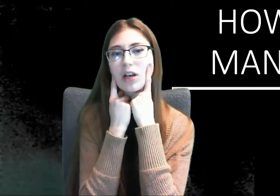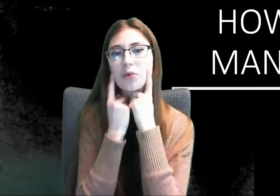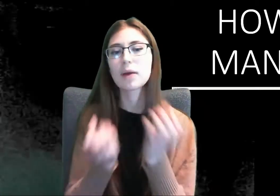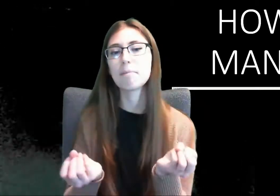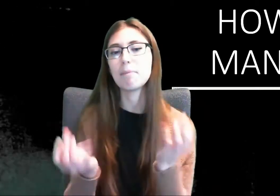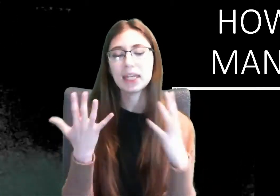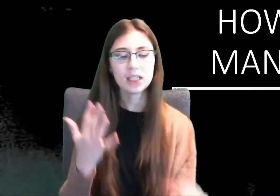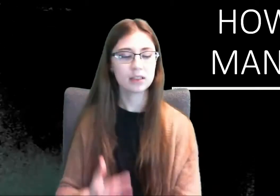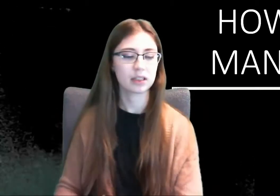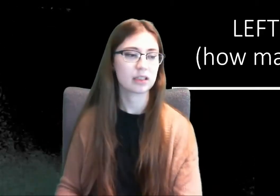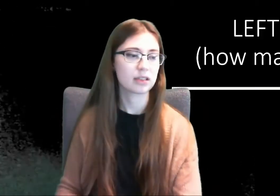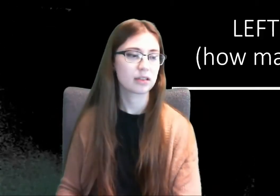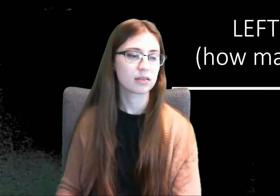So many,